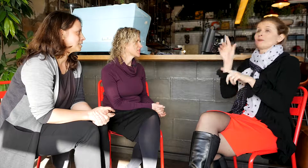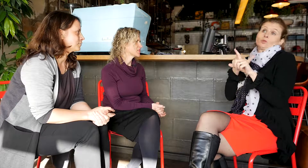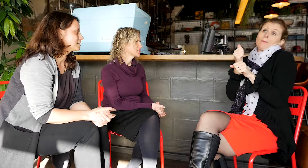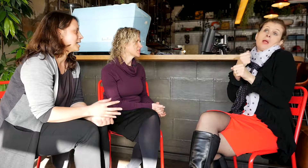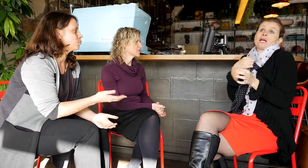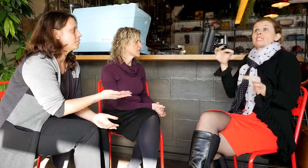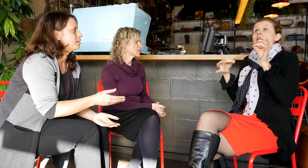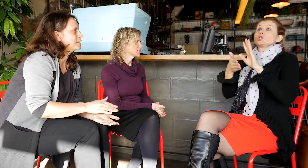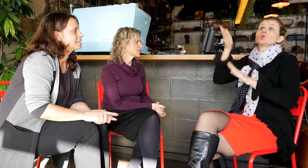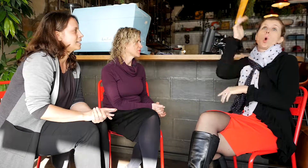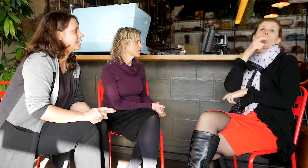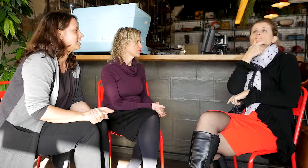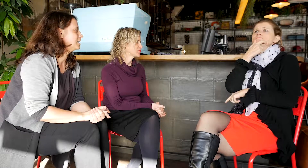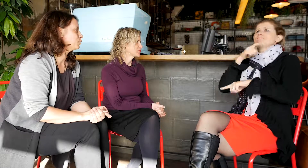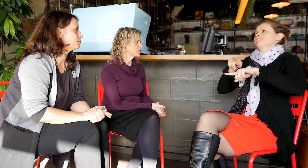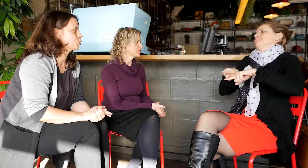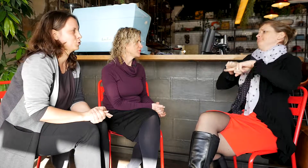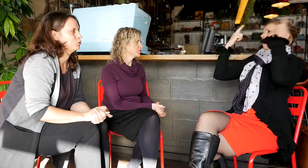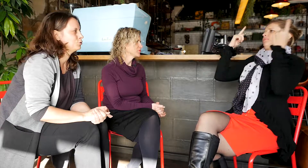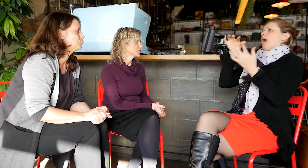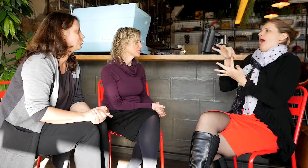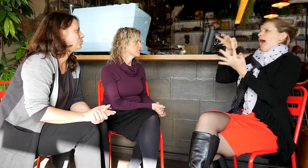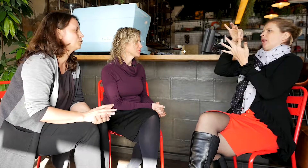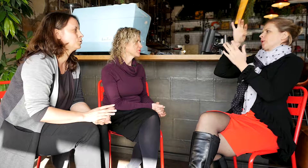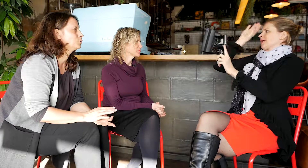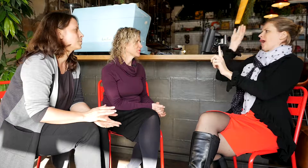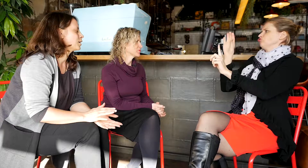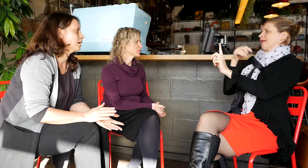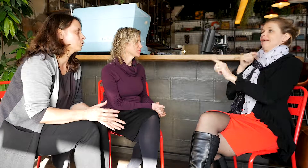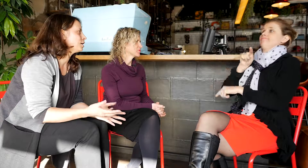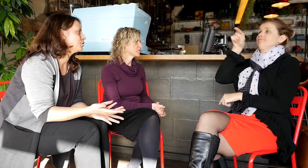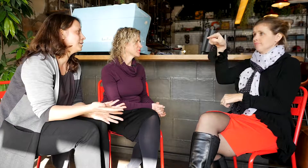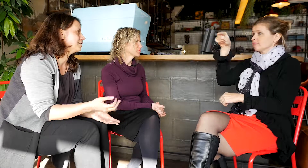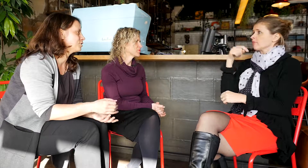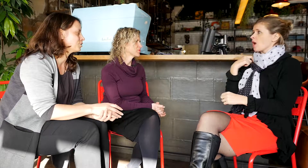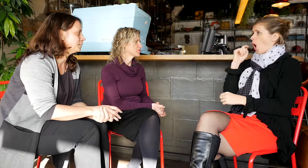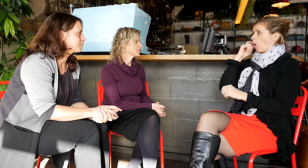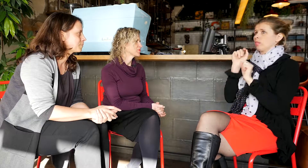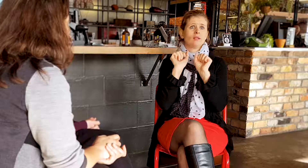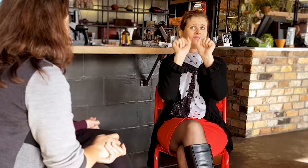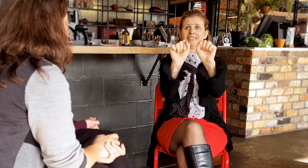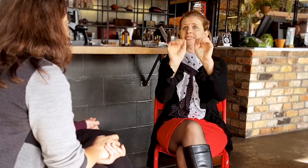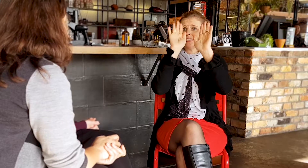for example, if I say head off to quite a unique country,